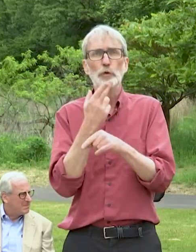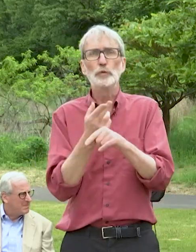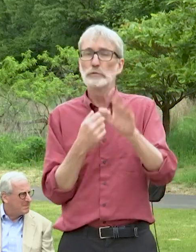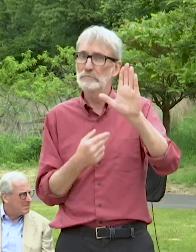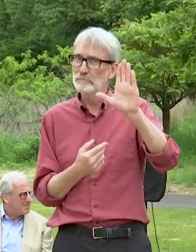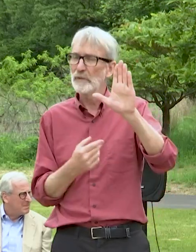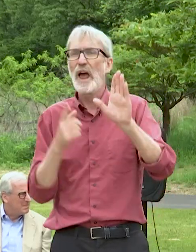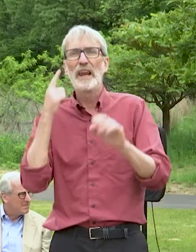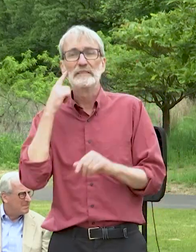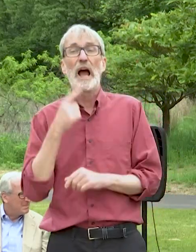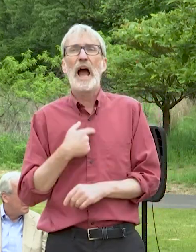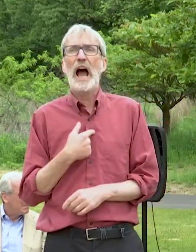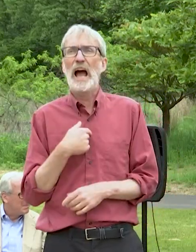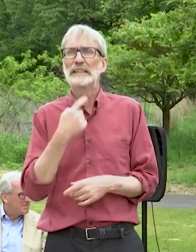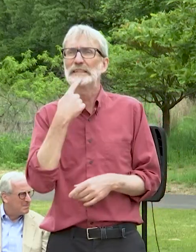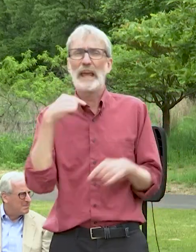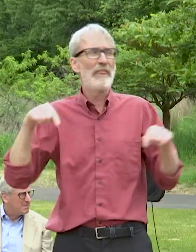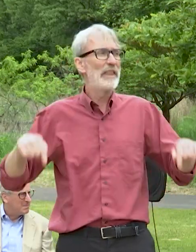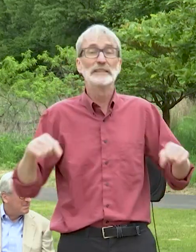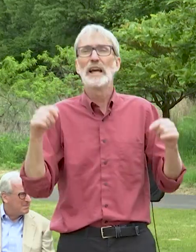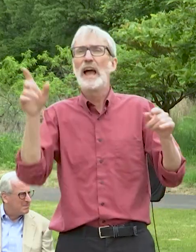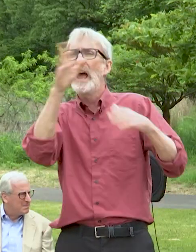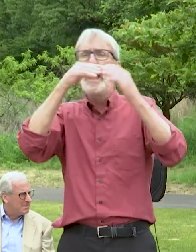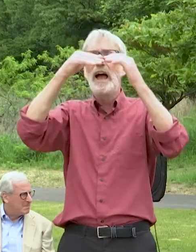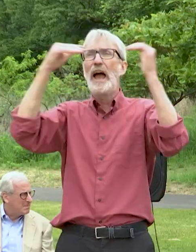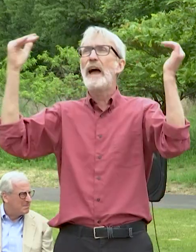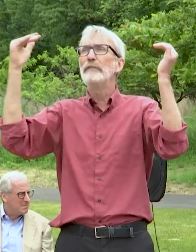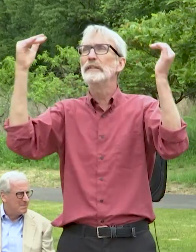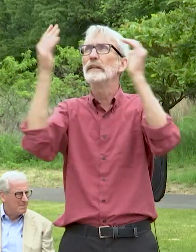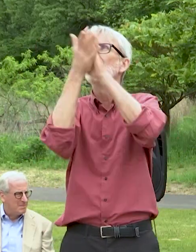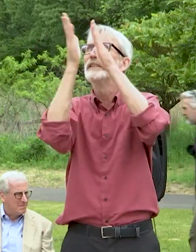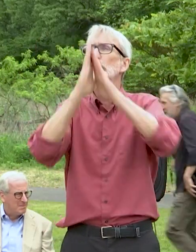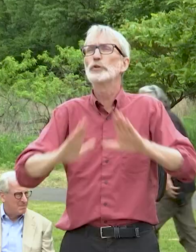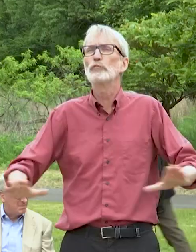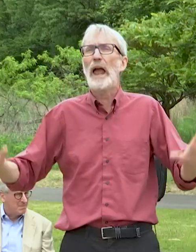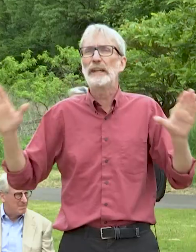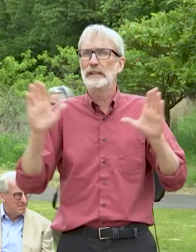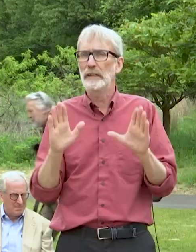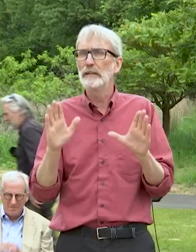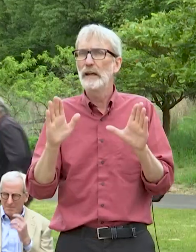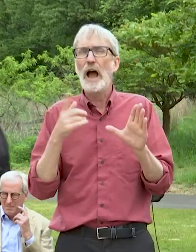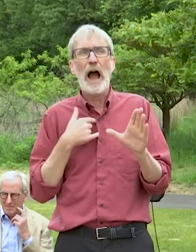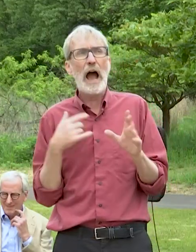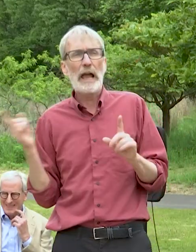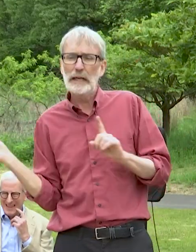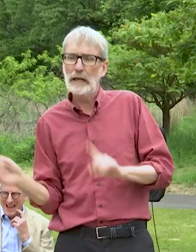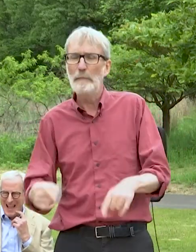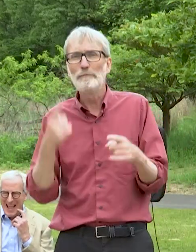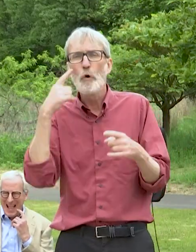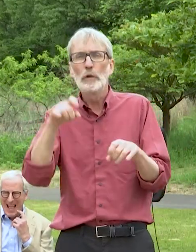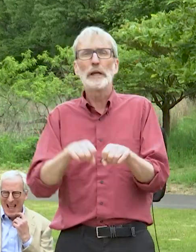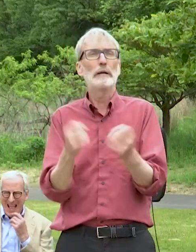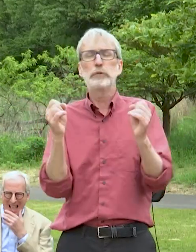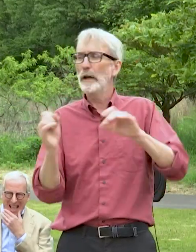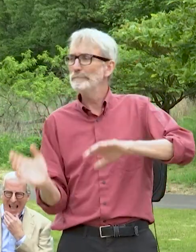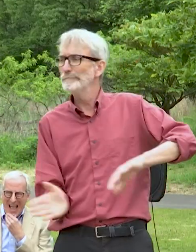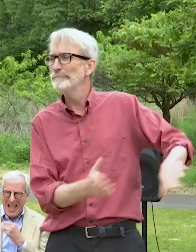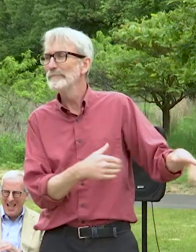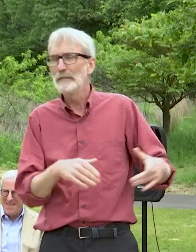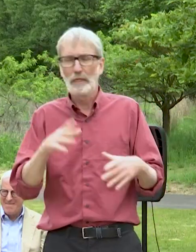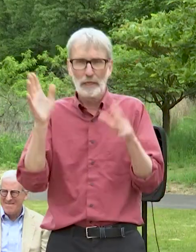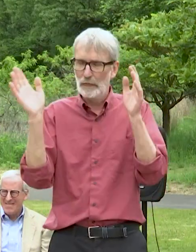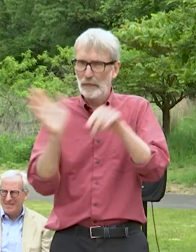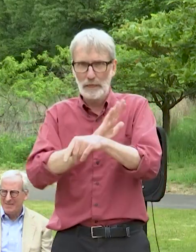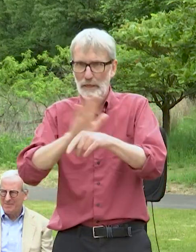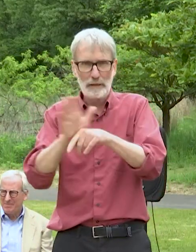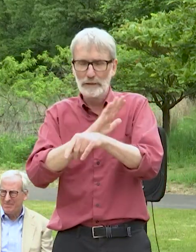listen, I call our parks heaven. I call it serenity. It's where I come in order to get a break from the day-to-day bustle and